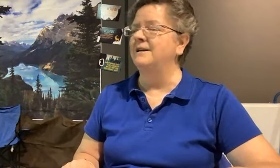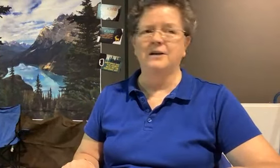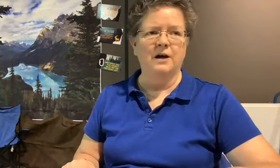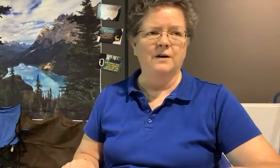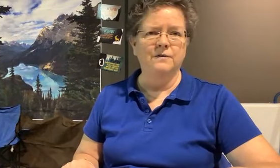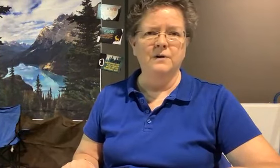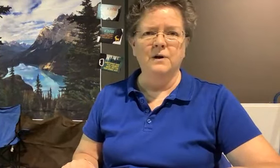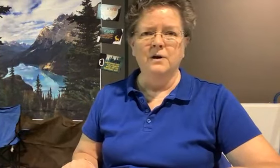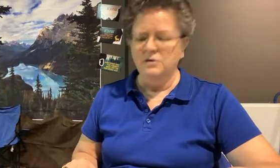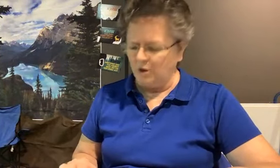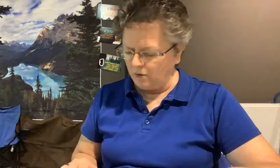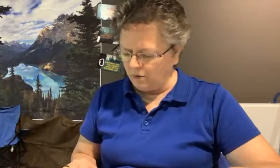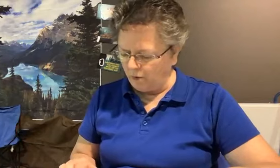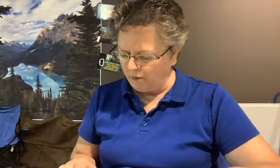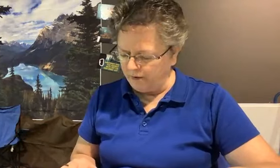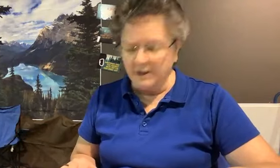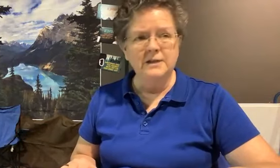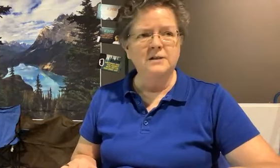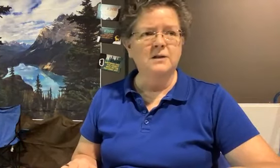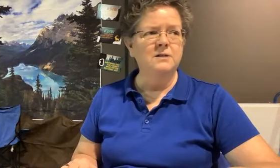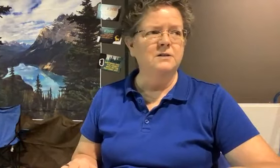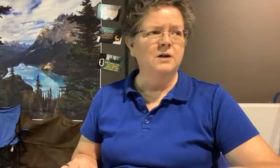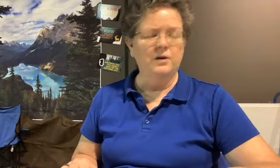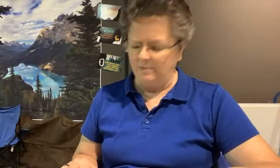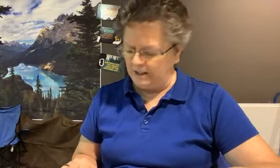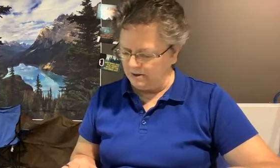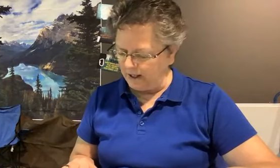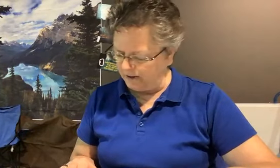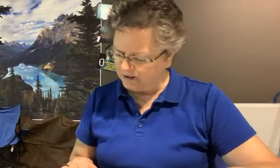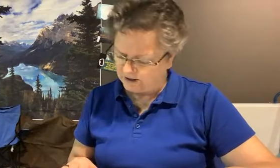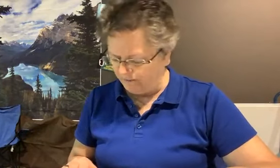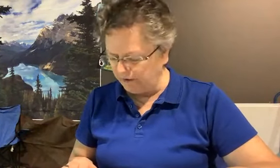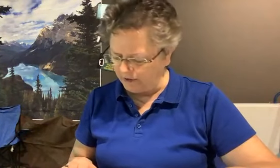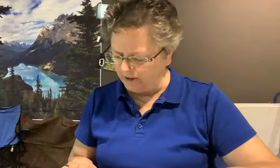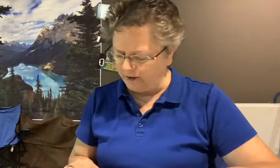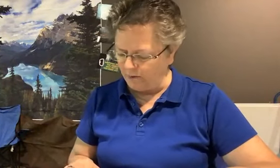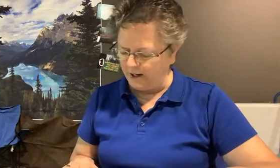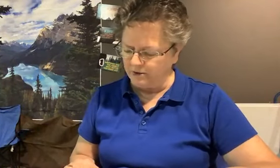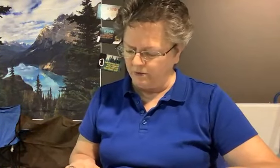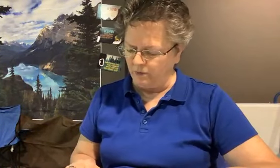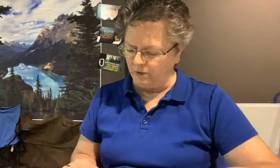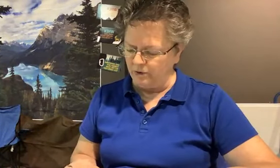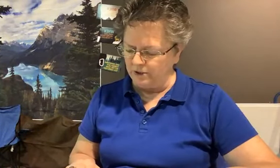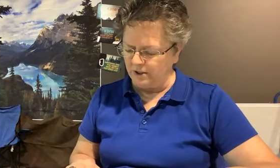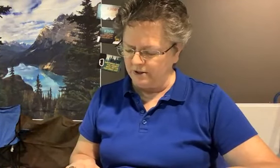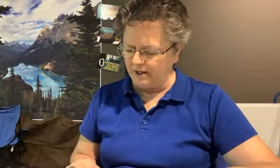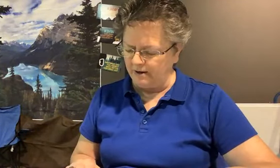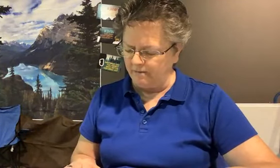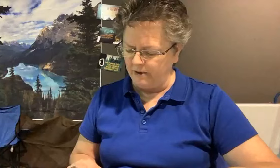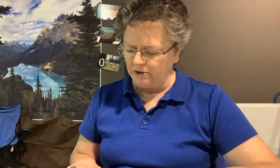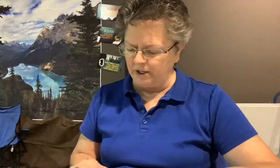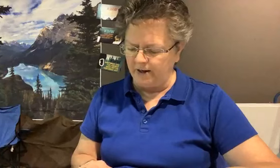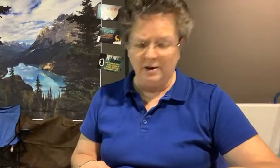descendant of. So it doesn't necessarily mean son, because it's confusing there otherwise. Well, who is he the son of, Barachai or